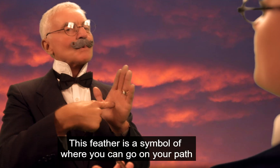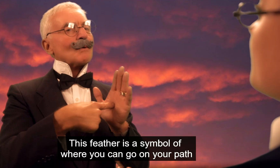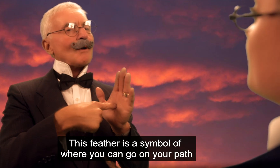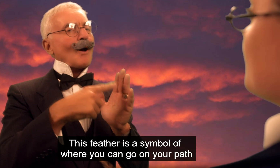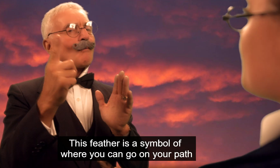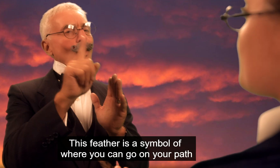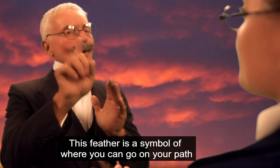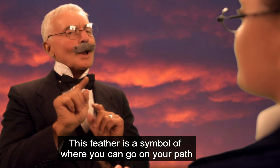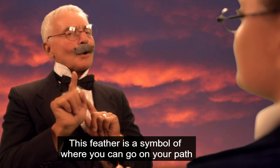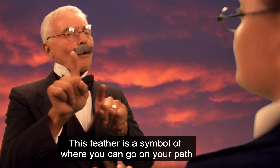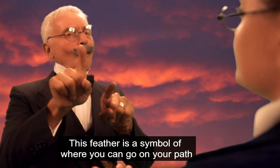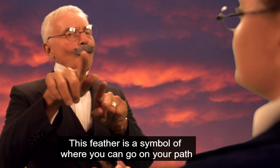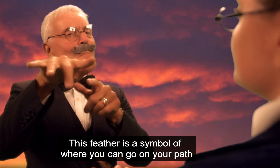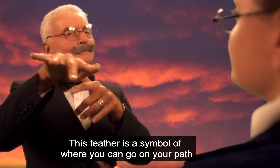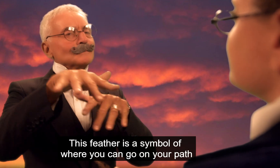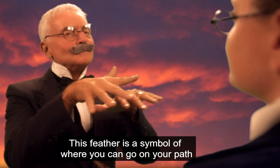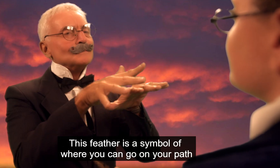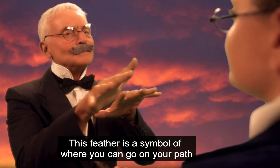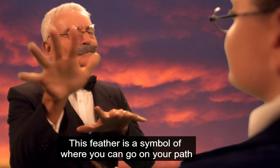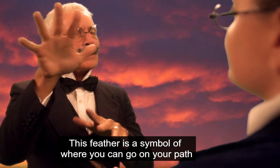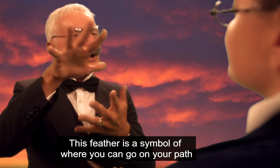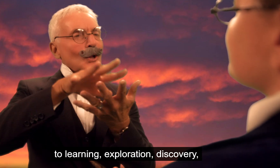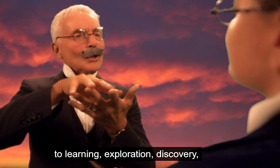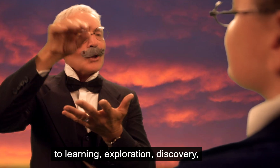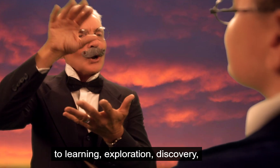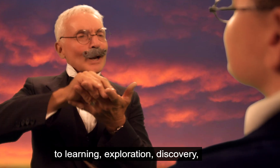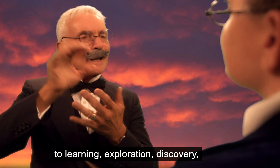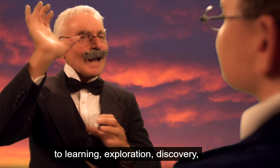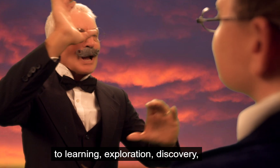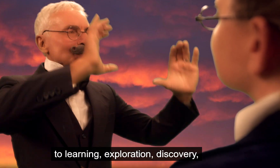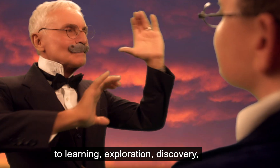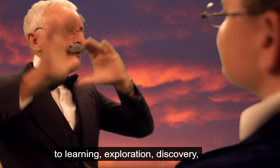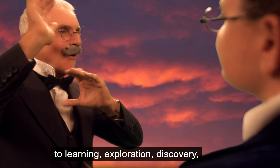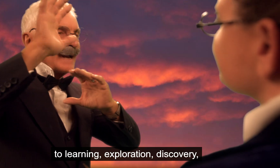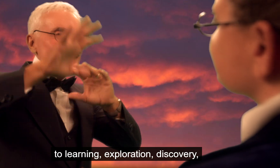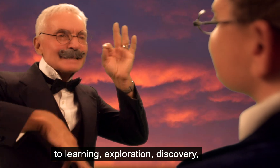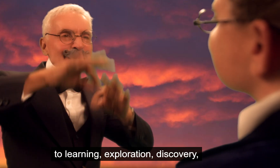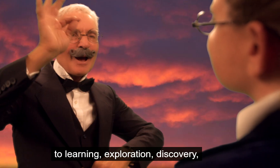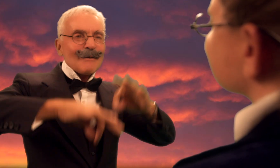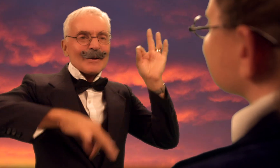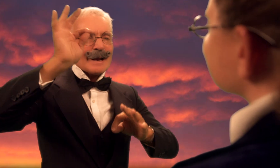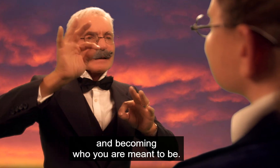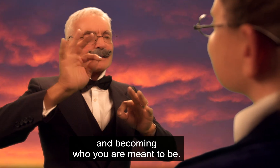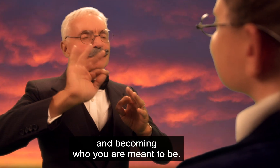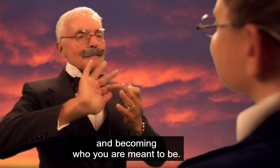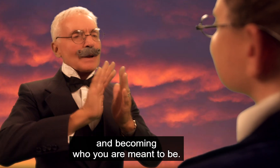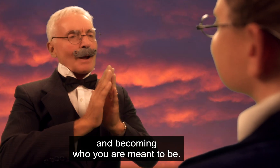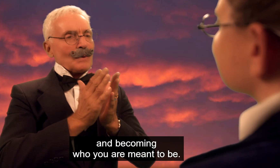This feather is a symbol of where you can go on your path to learning, exploration, discovery, and becoming who you are